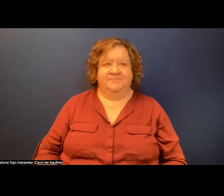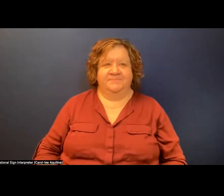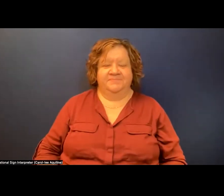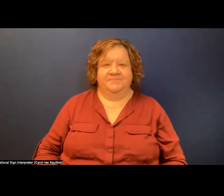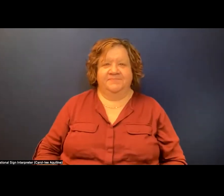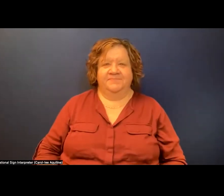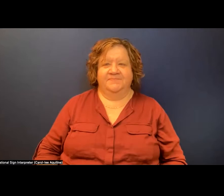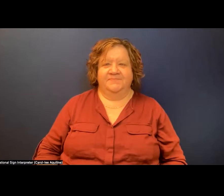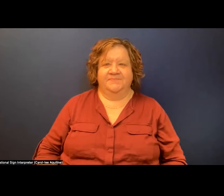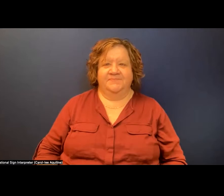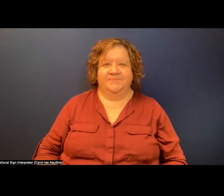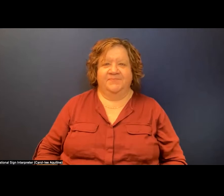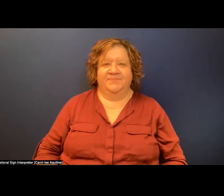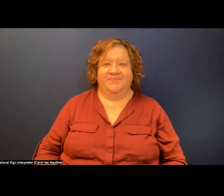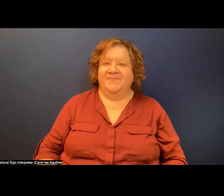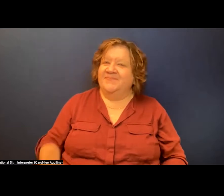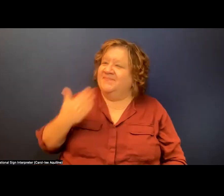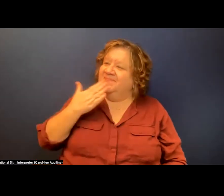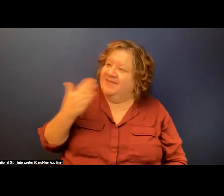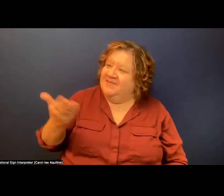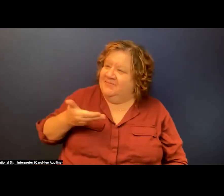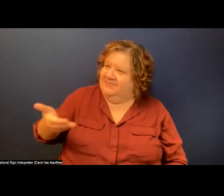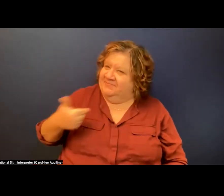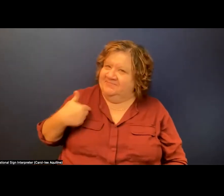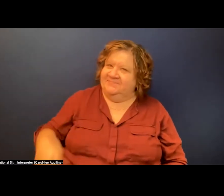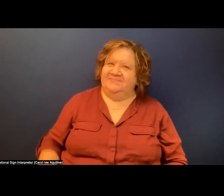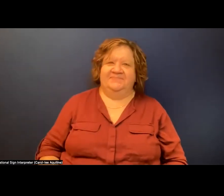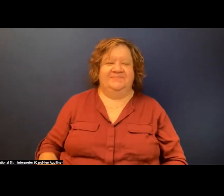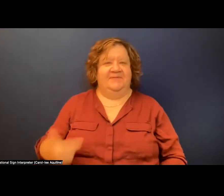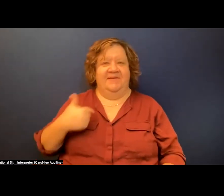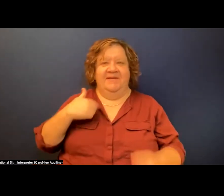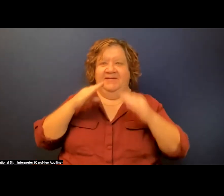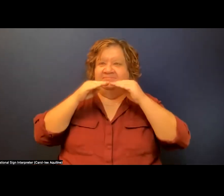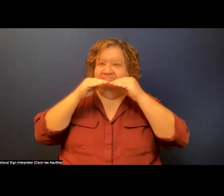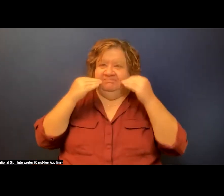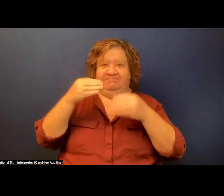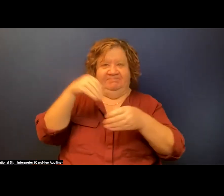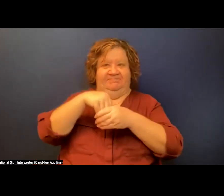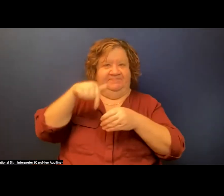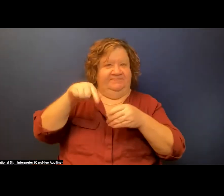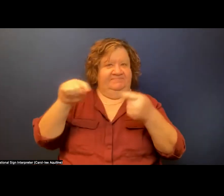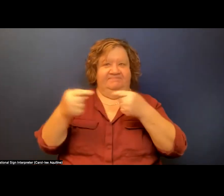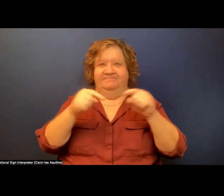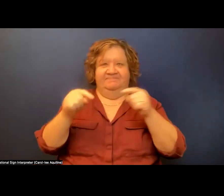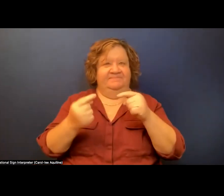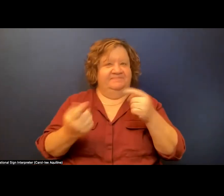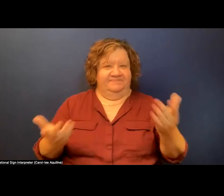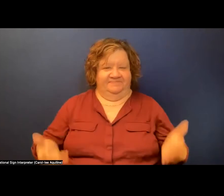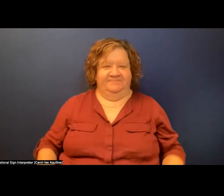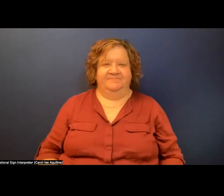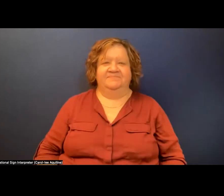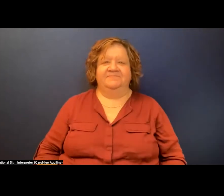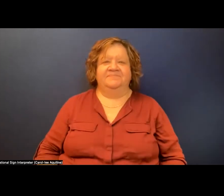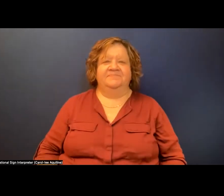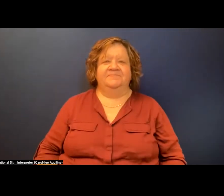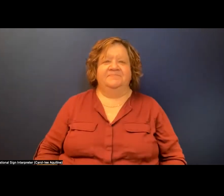Thank you, Katia. I'm so glad to be part of this event, talking about the best ways to support